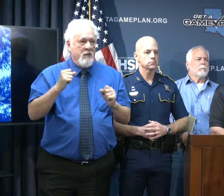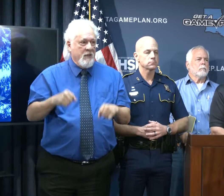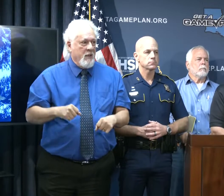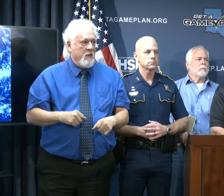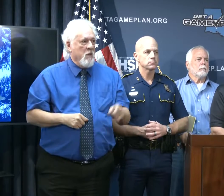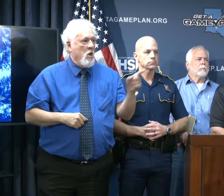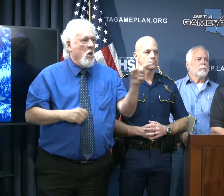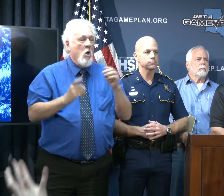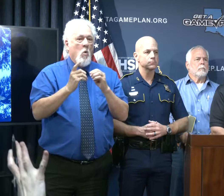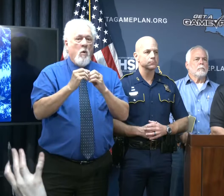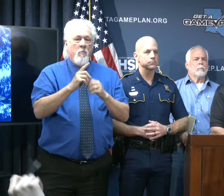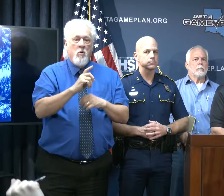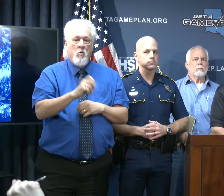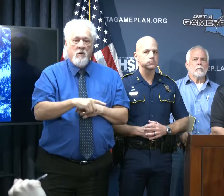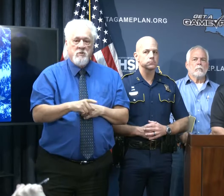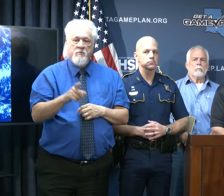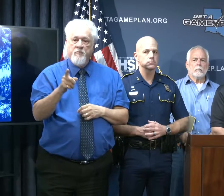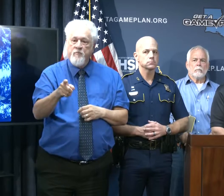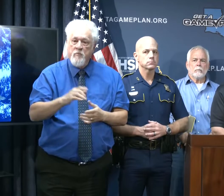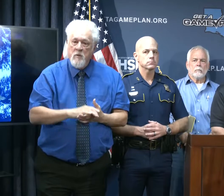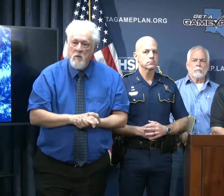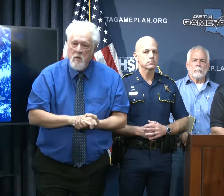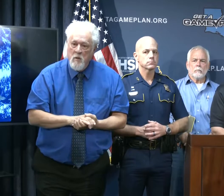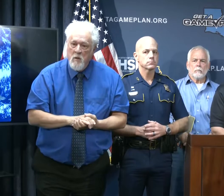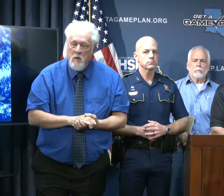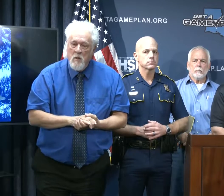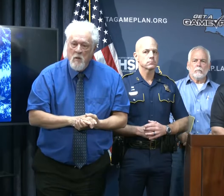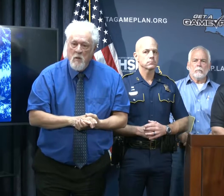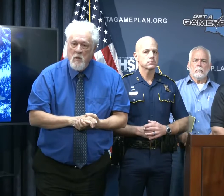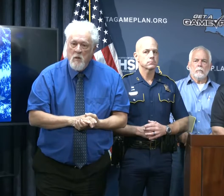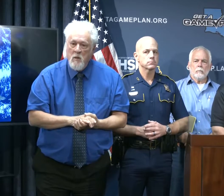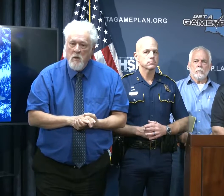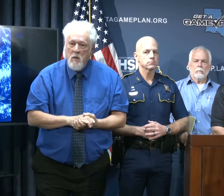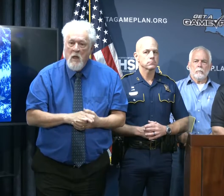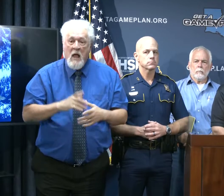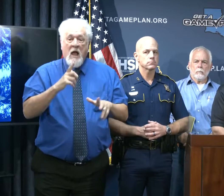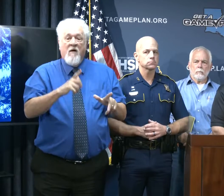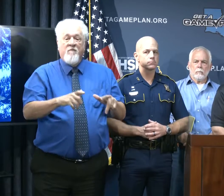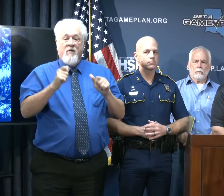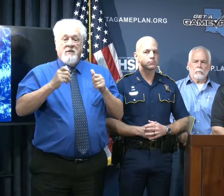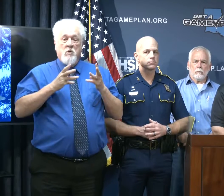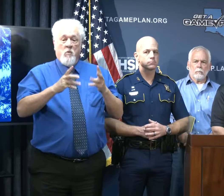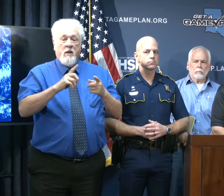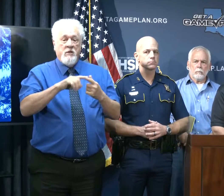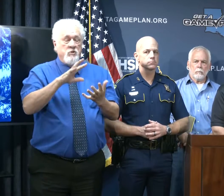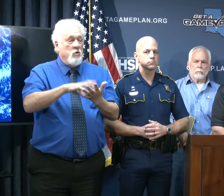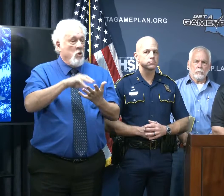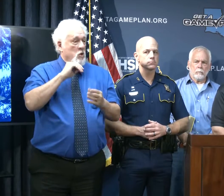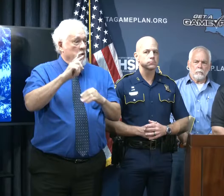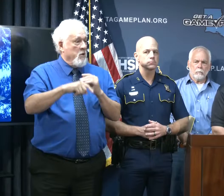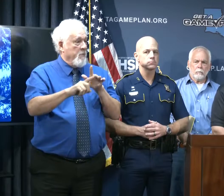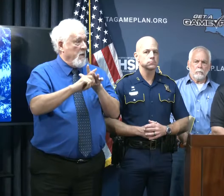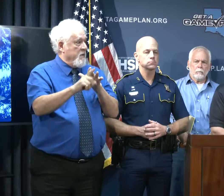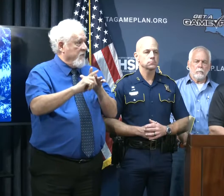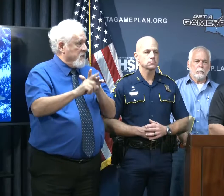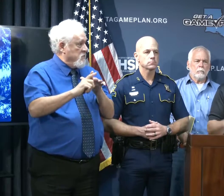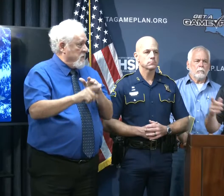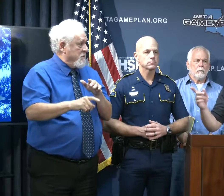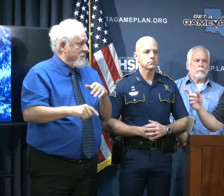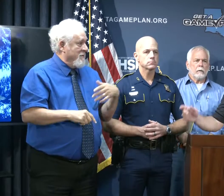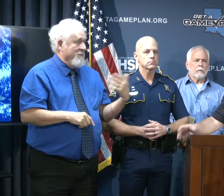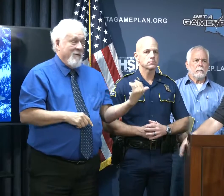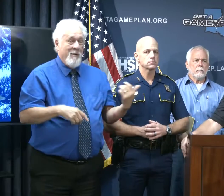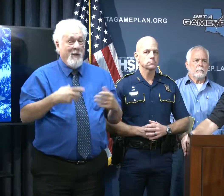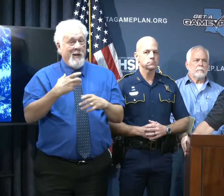more question. Yes, ma'am. What's the fastest way for people to learn about evacuation orders?